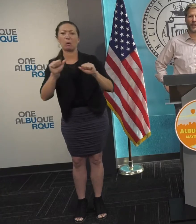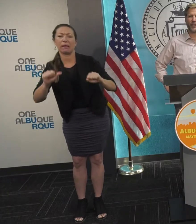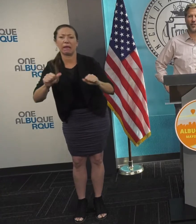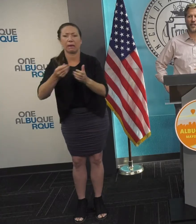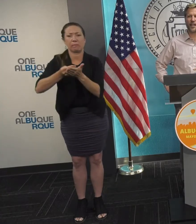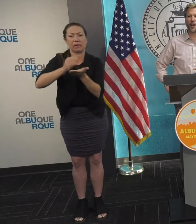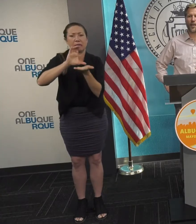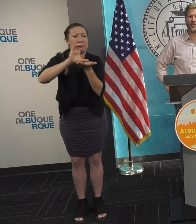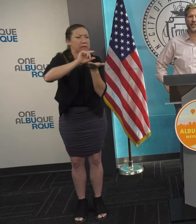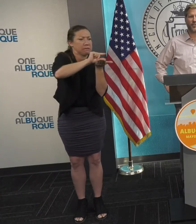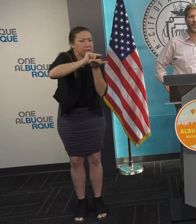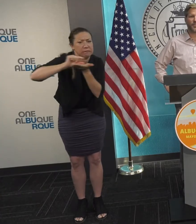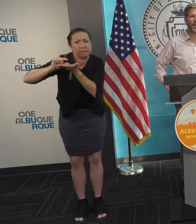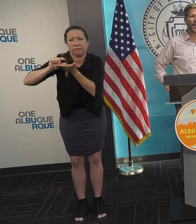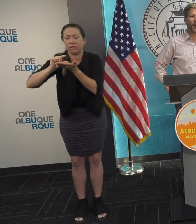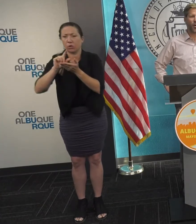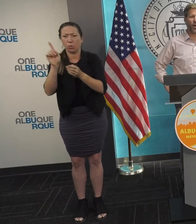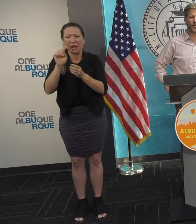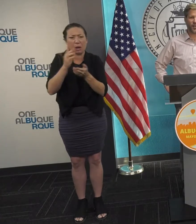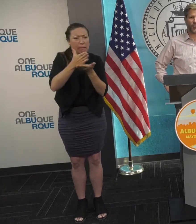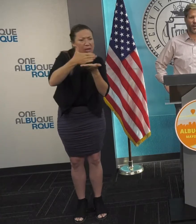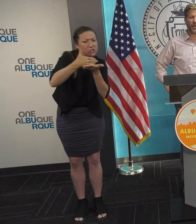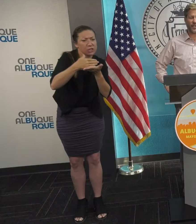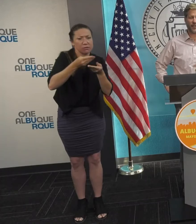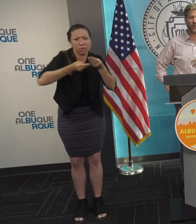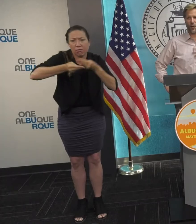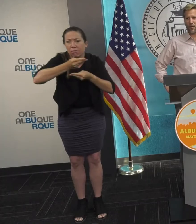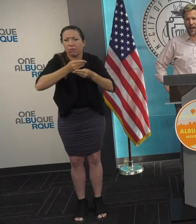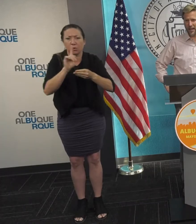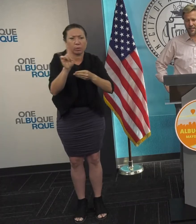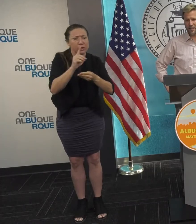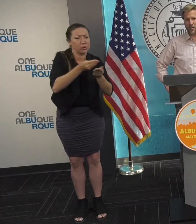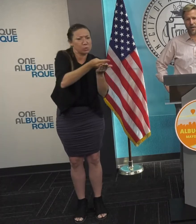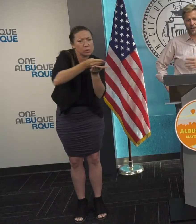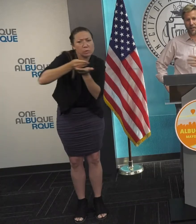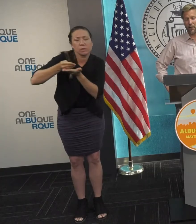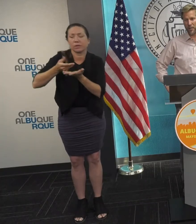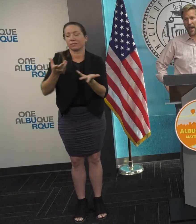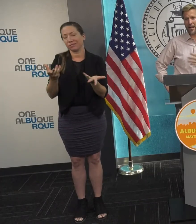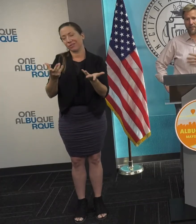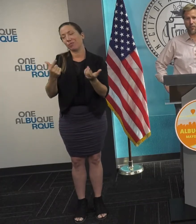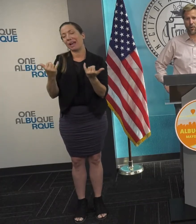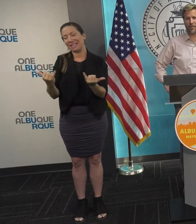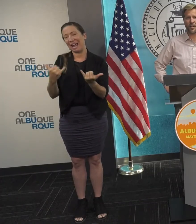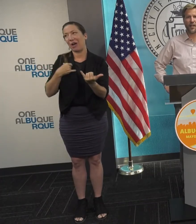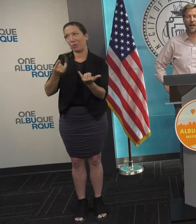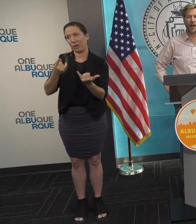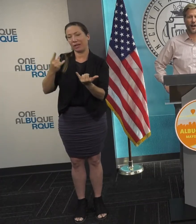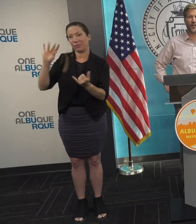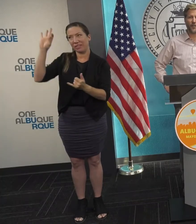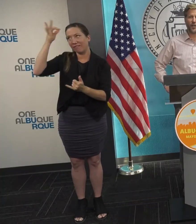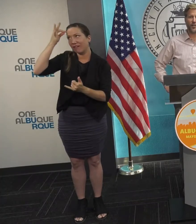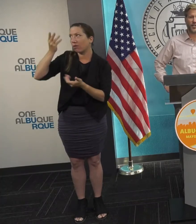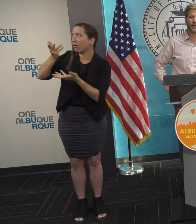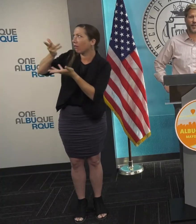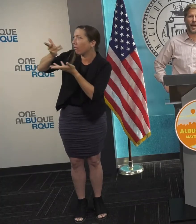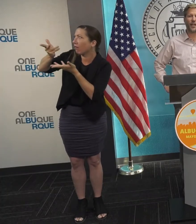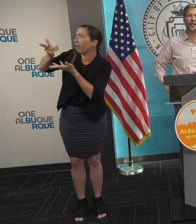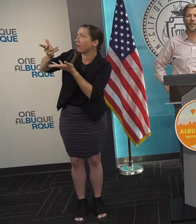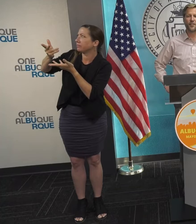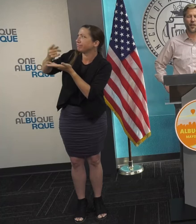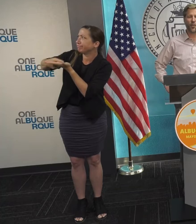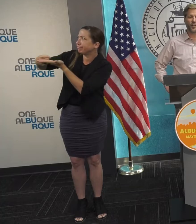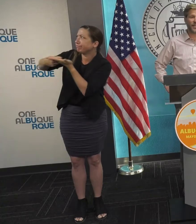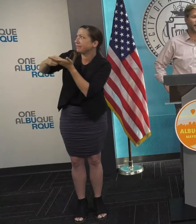week to really understand how best to use them. We're also requesting further guidance and going literally back and forth on the different uses for